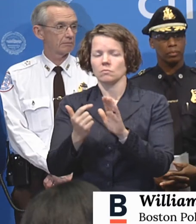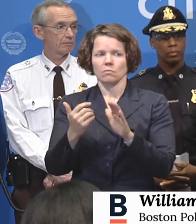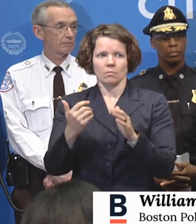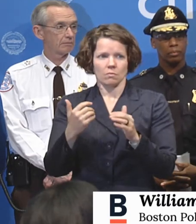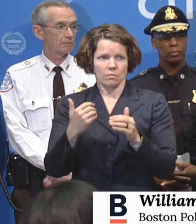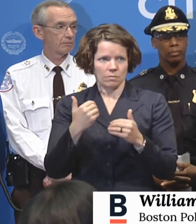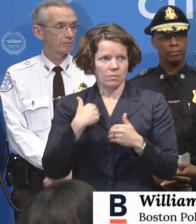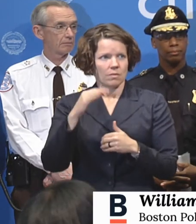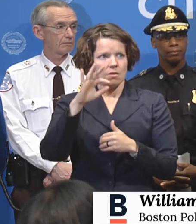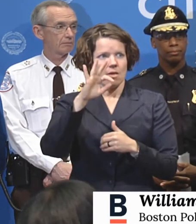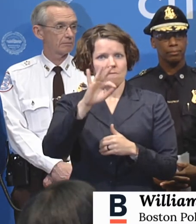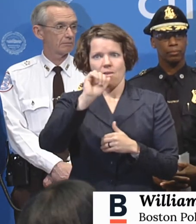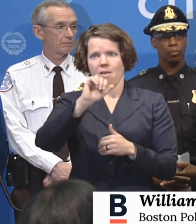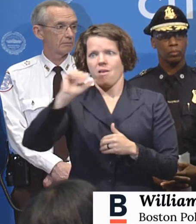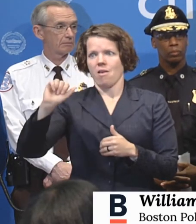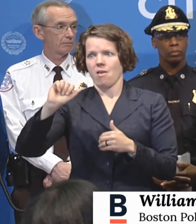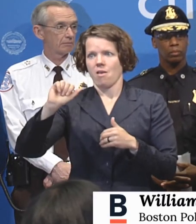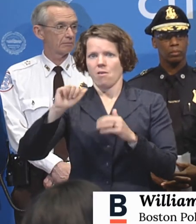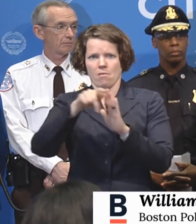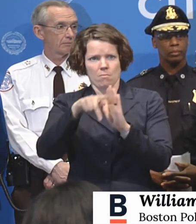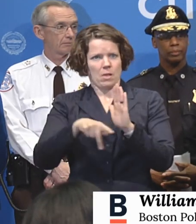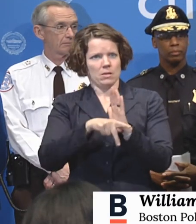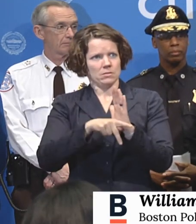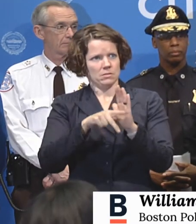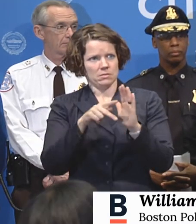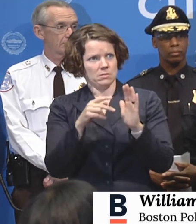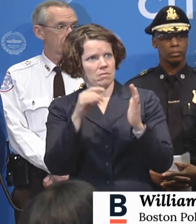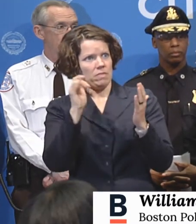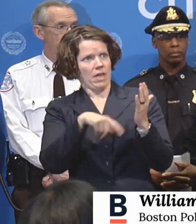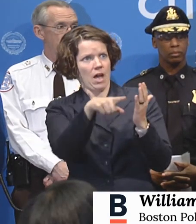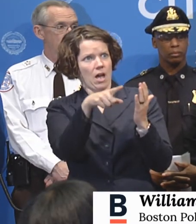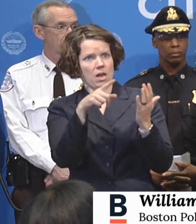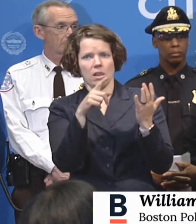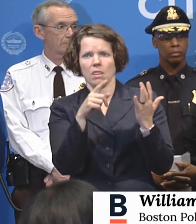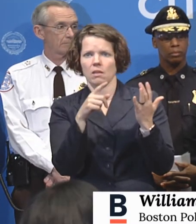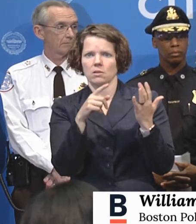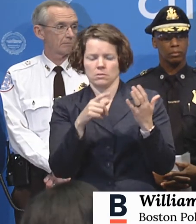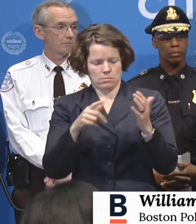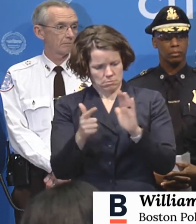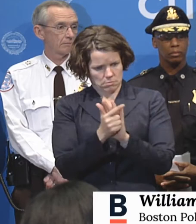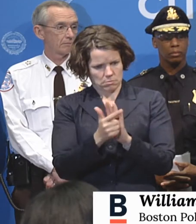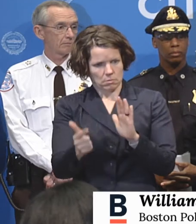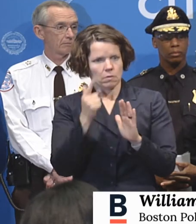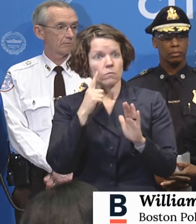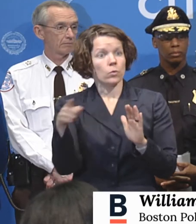have not authorized anyone to fly drones, so please adhere to that.